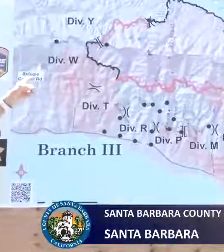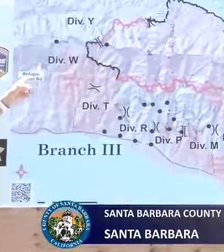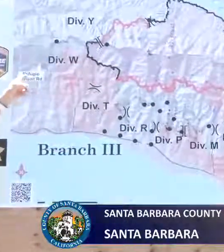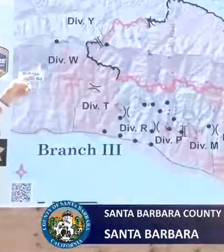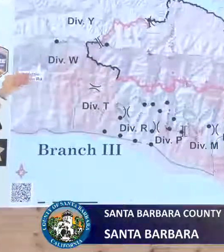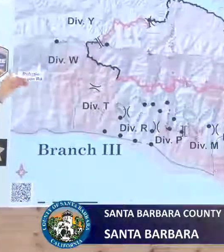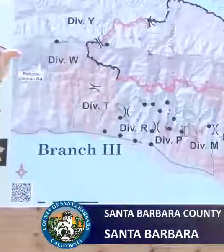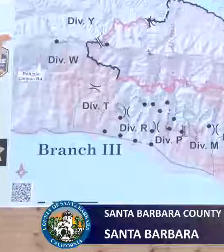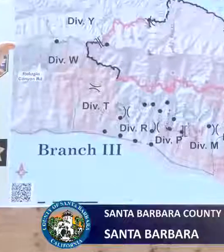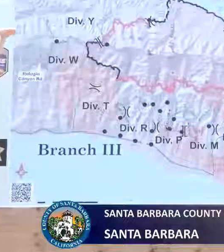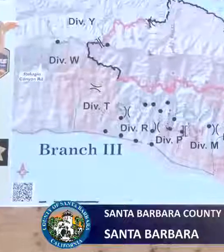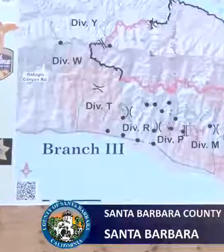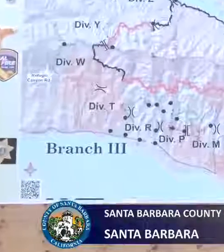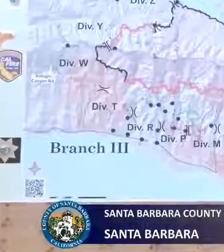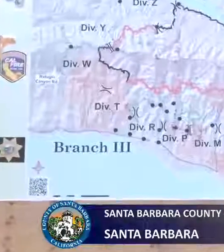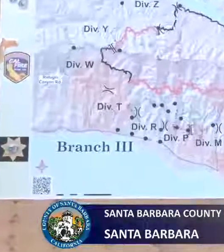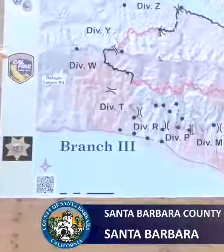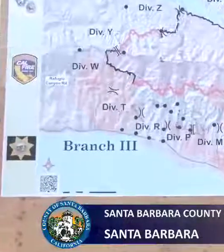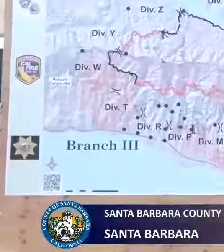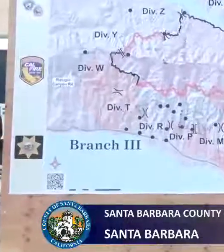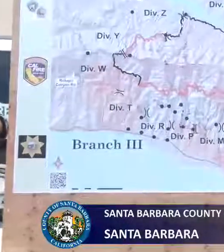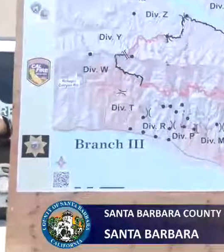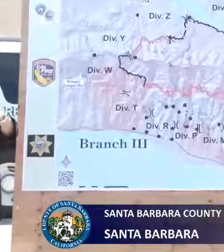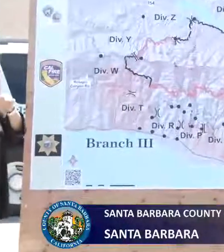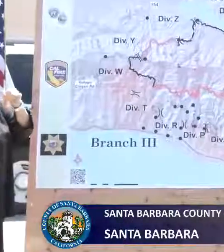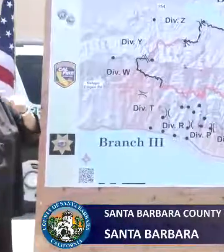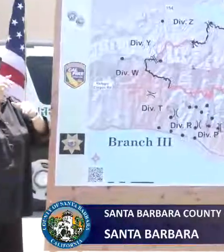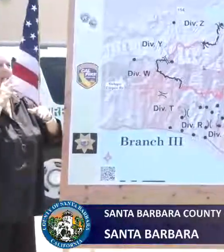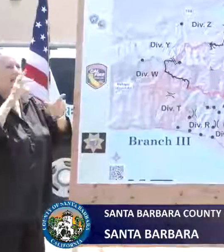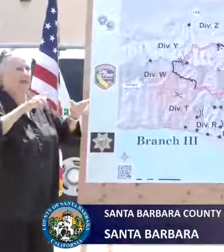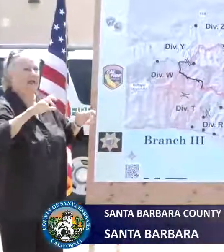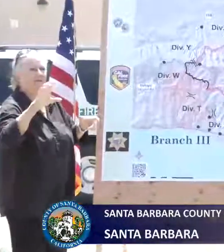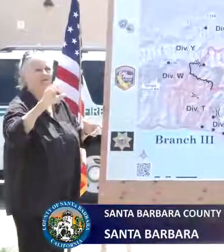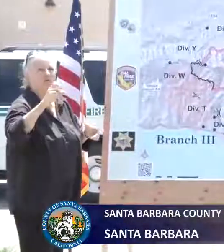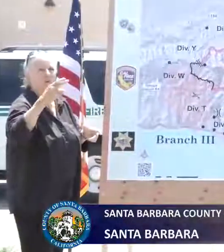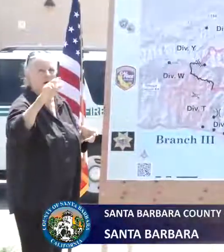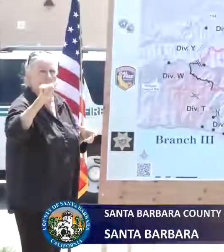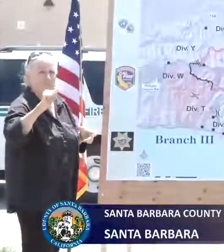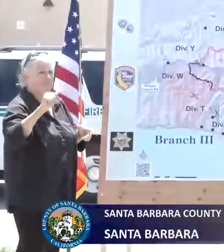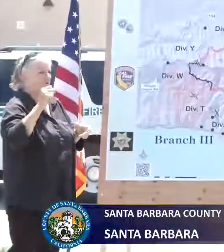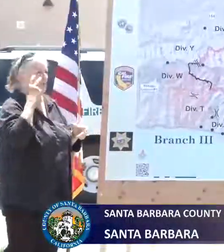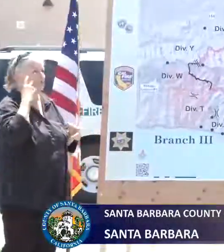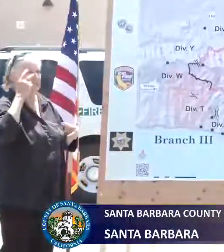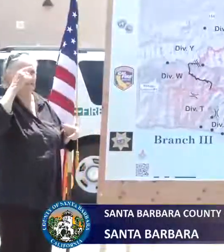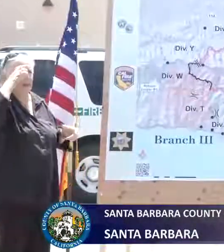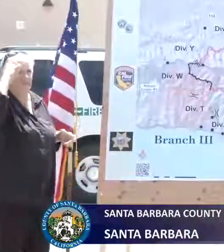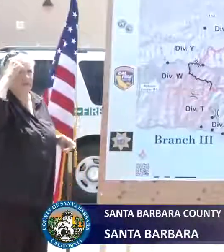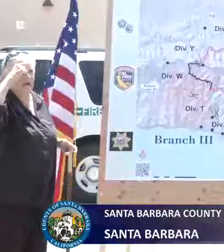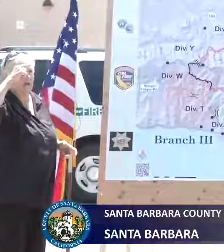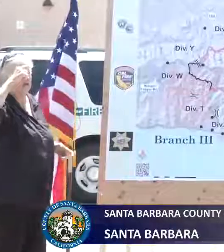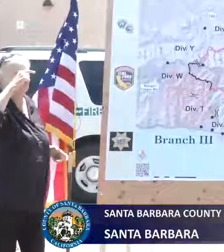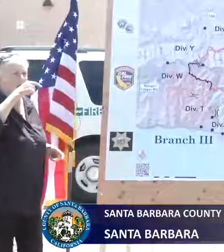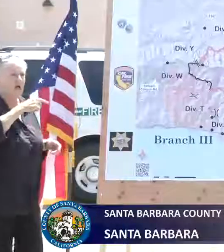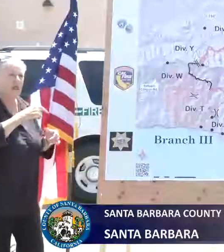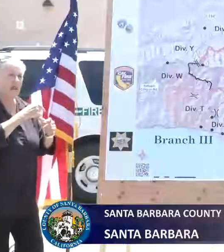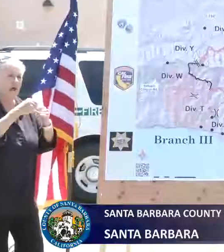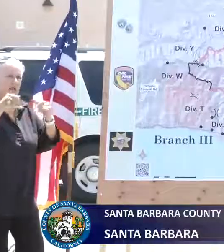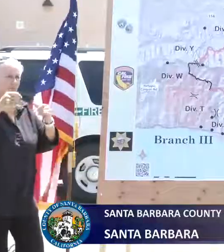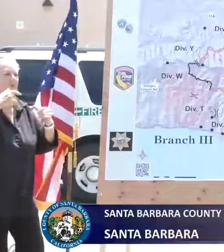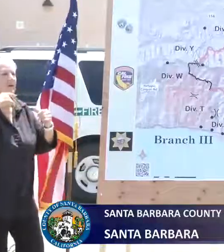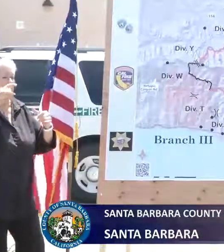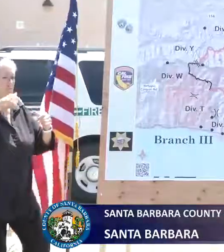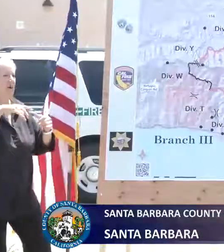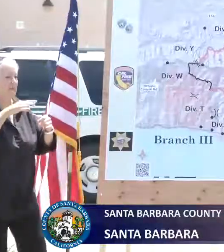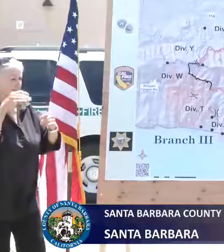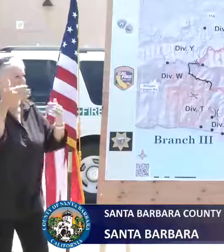on top in Branch 1, Division A along Lake Cachuma there, you can see the black line. We feel good about that. We're calling that contained. It's in a